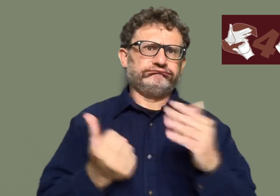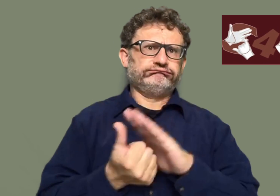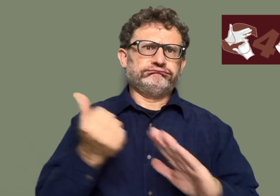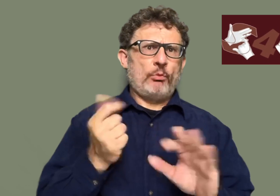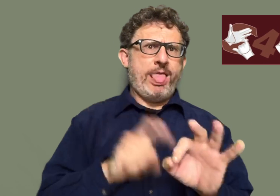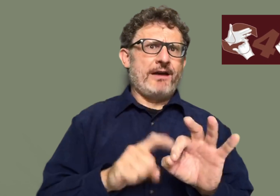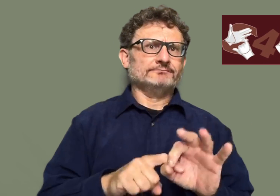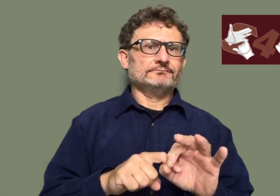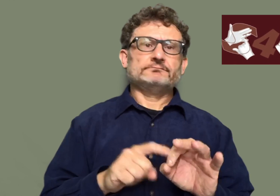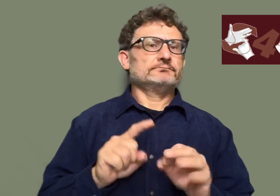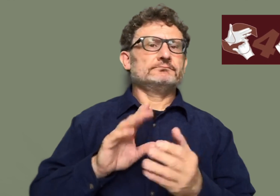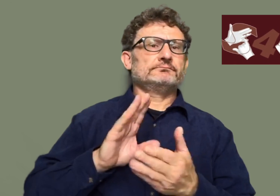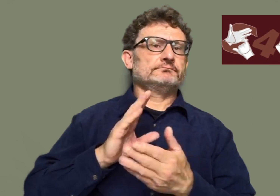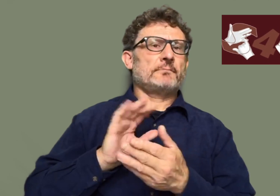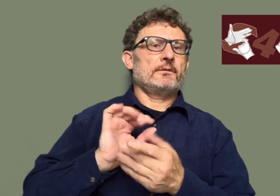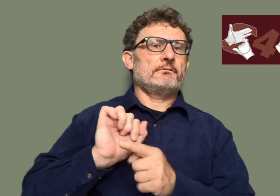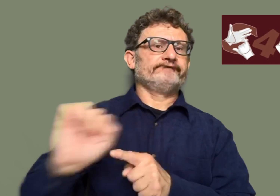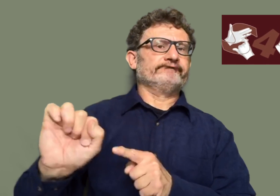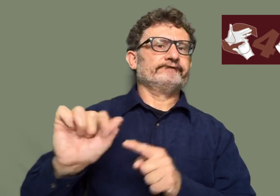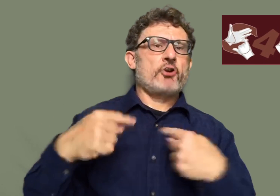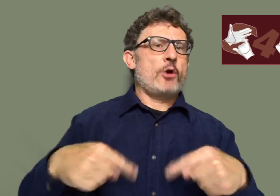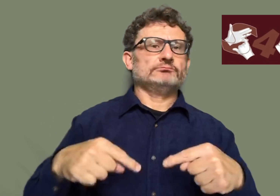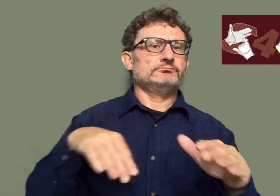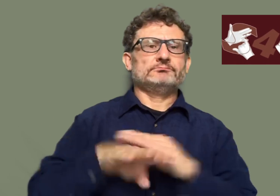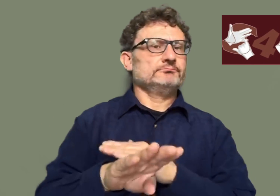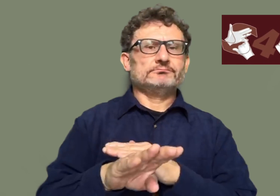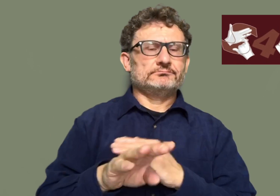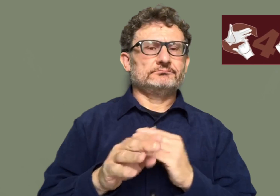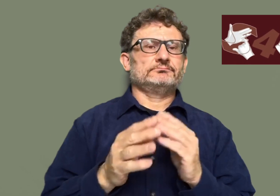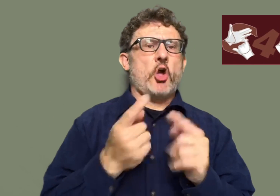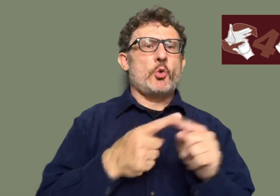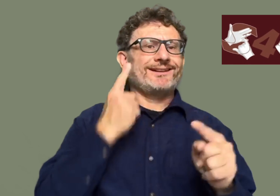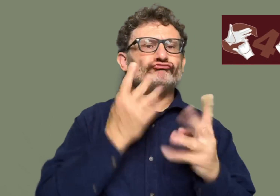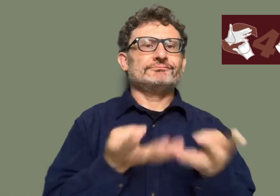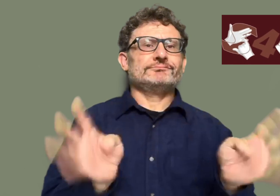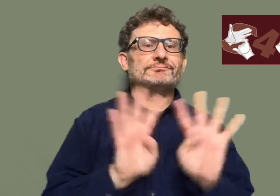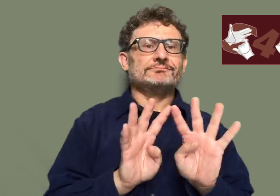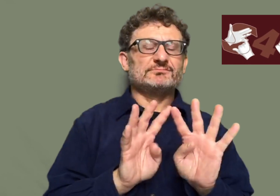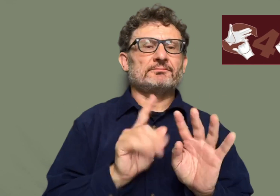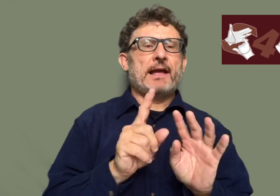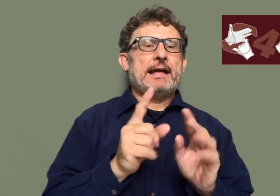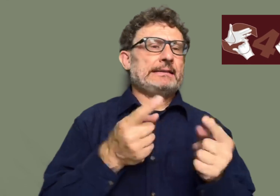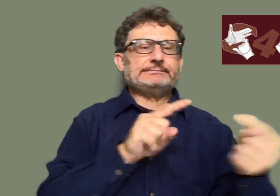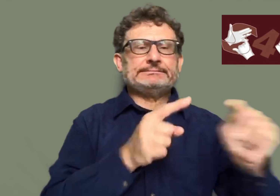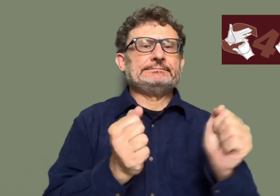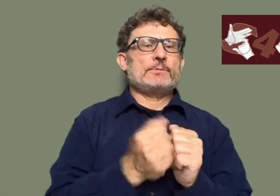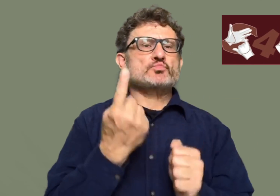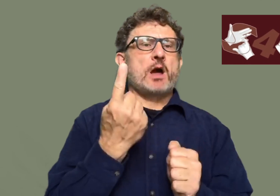teachers, qualified teachers of the deaf, who were deaf, but they weren't allowed to come to this conference. They were all hearing.